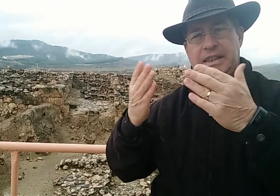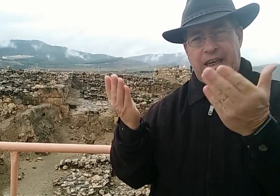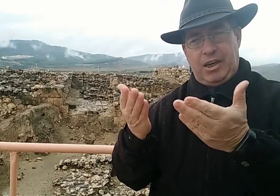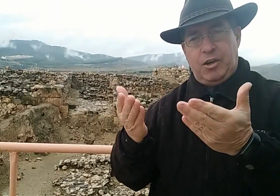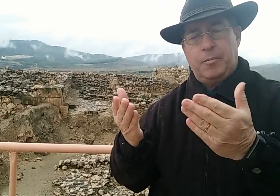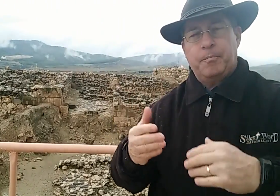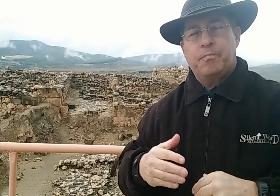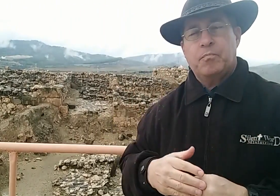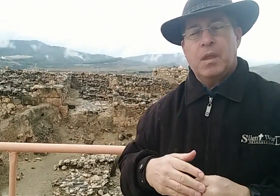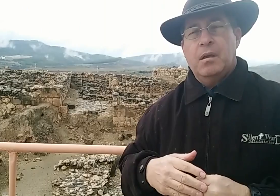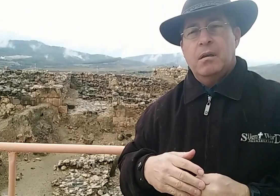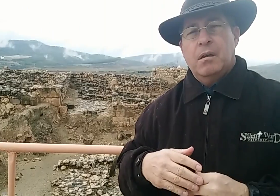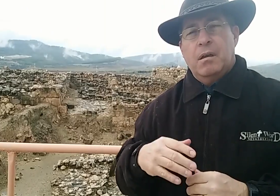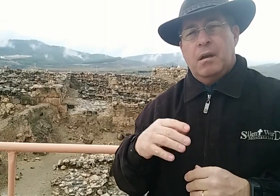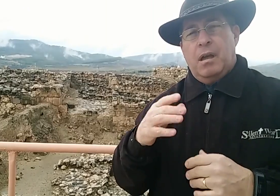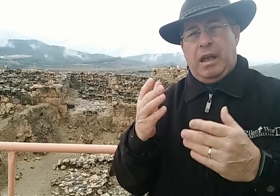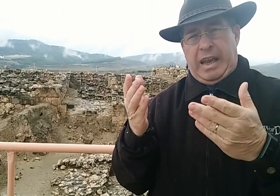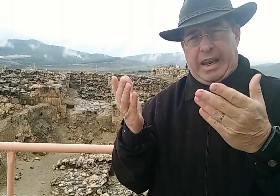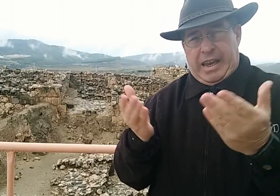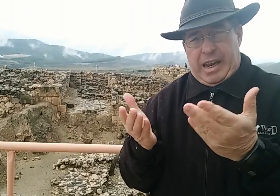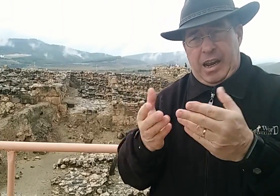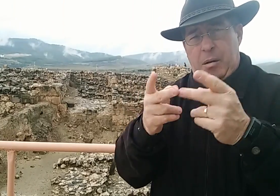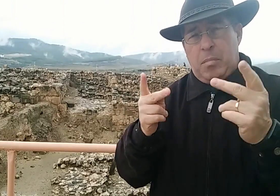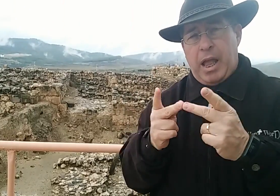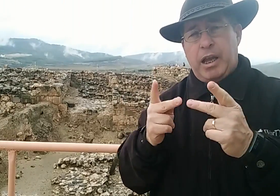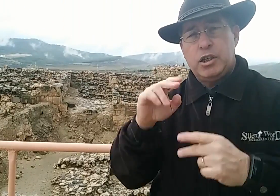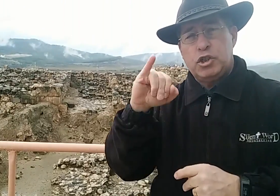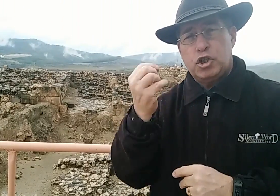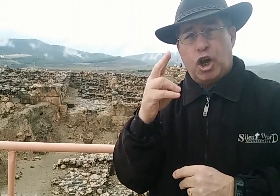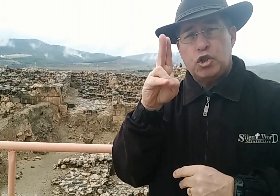21 different civilizations have lived in this spot.